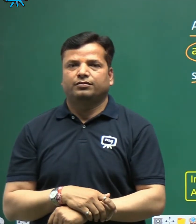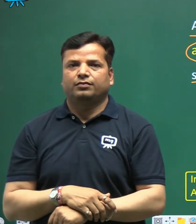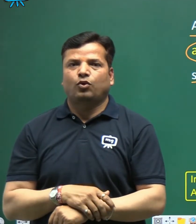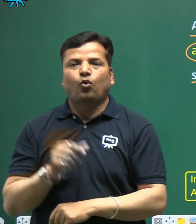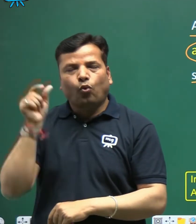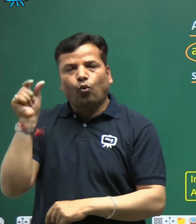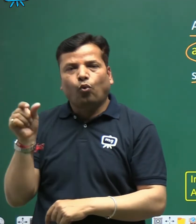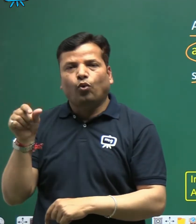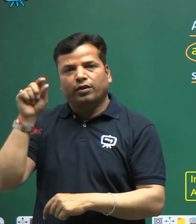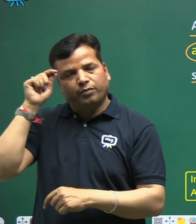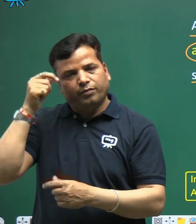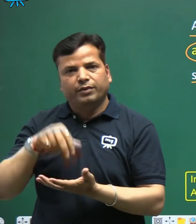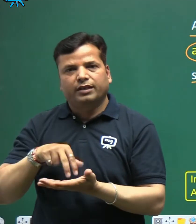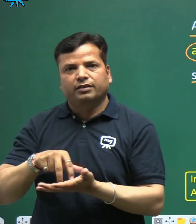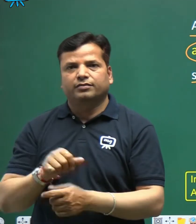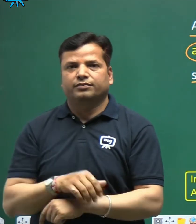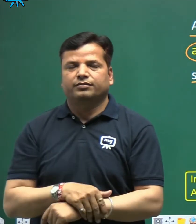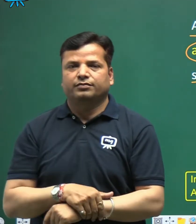Word meanings: